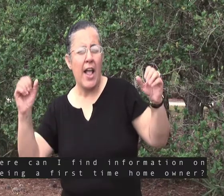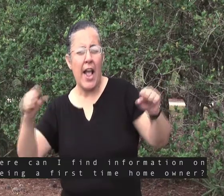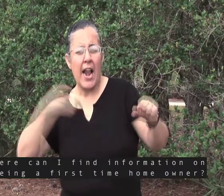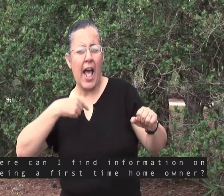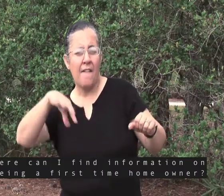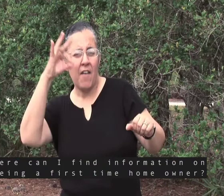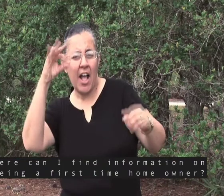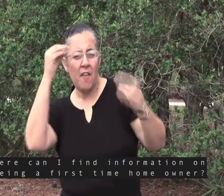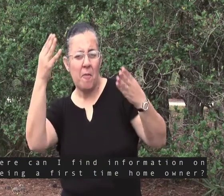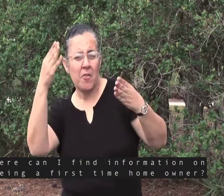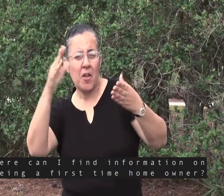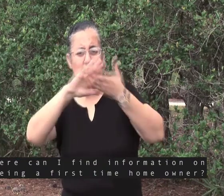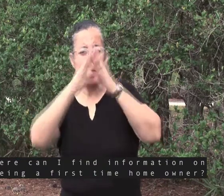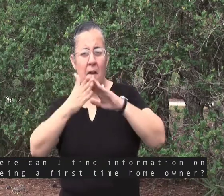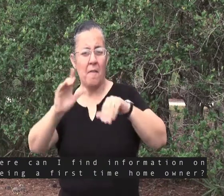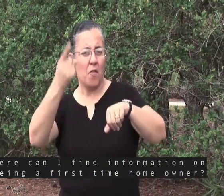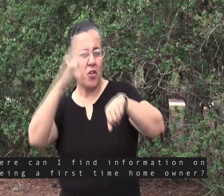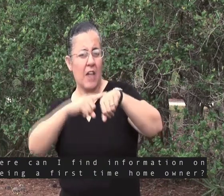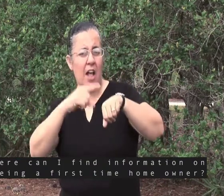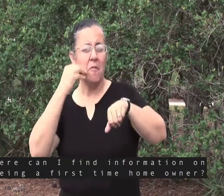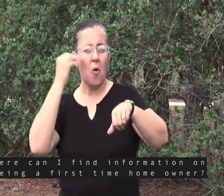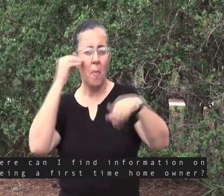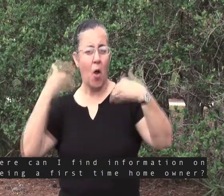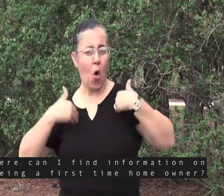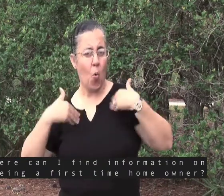Where can I find information on being a first-time homeowner?